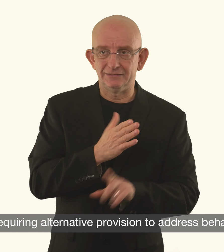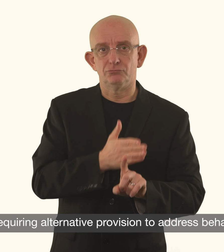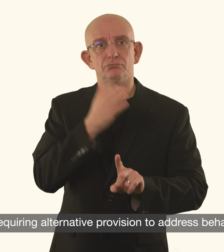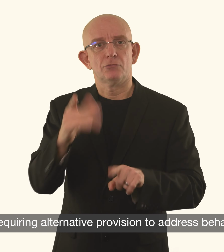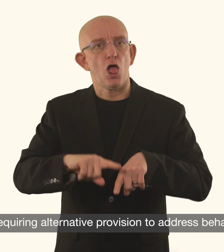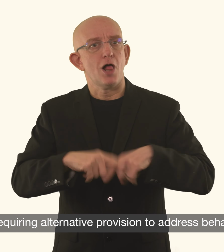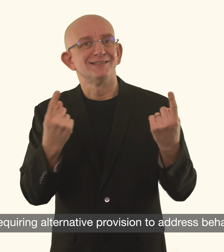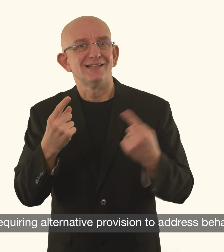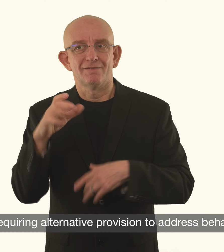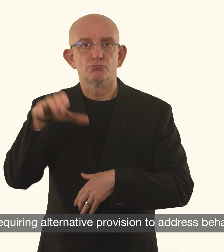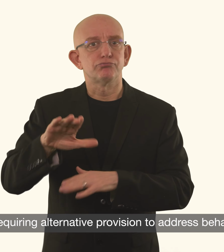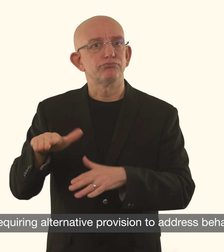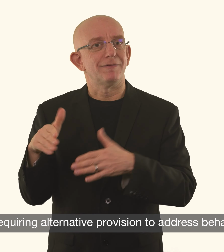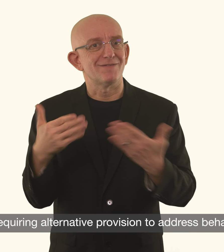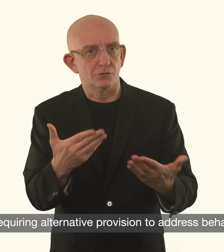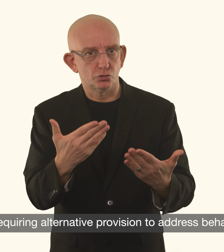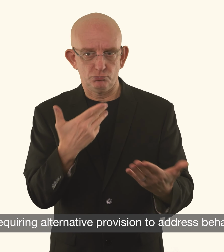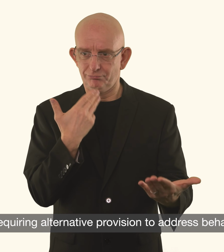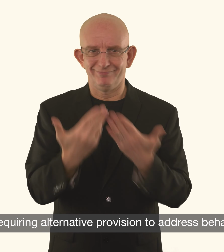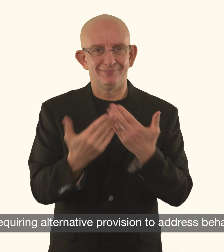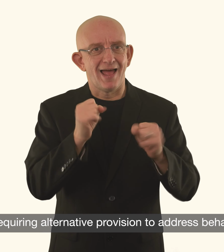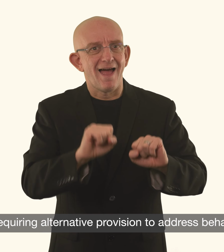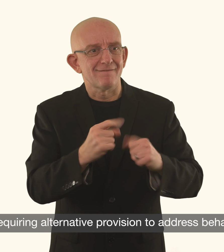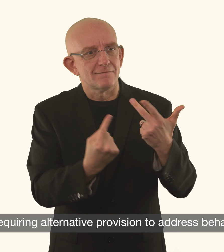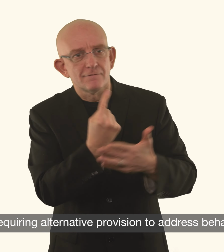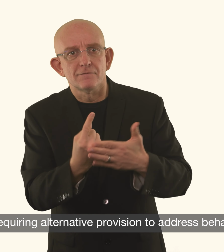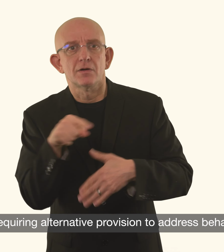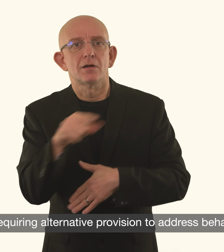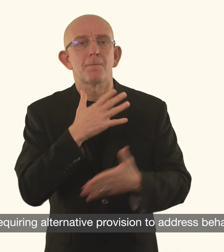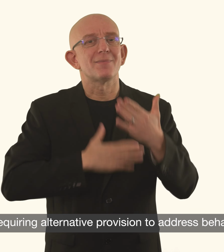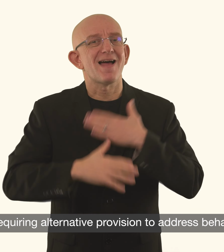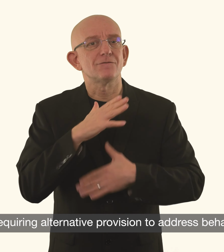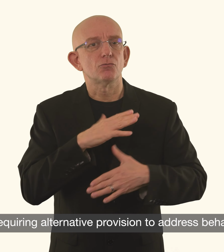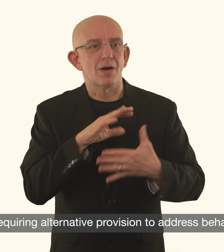as those requiring alternative provision to address behavioural needs. 9.